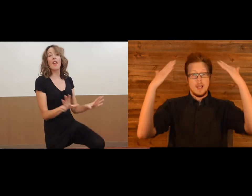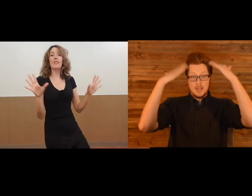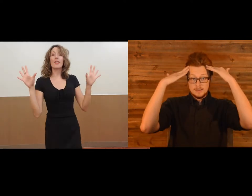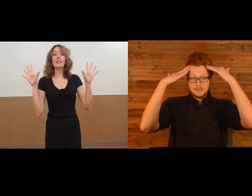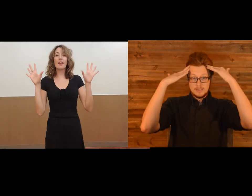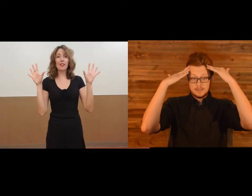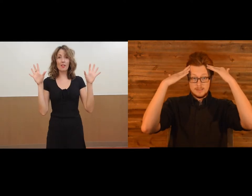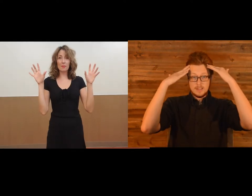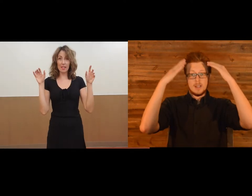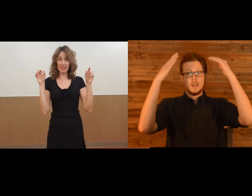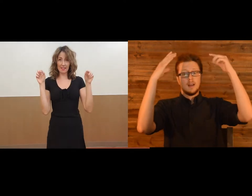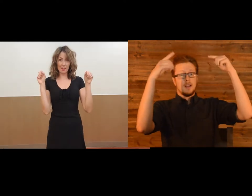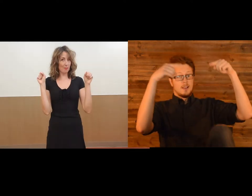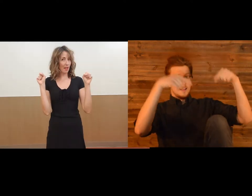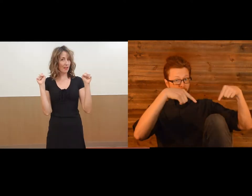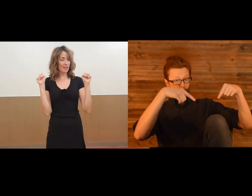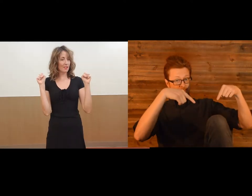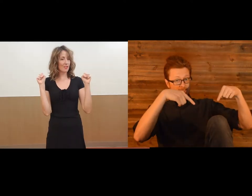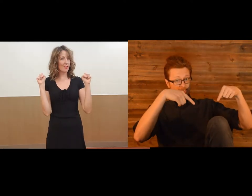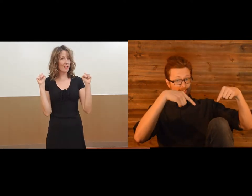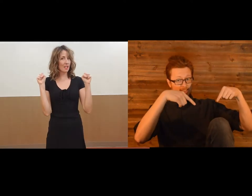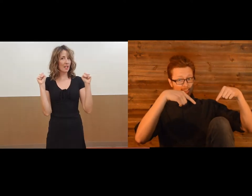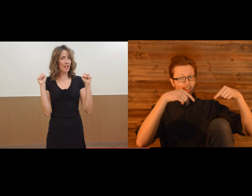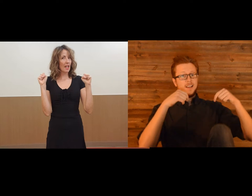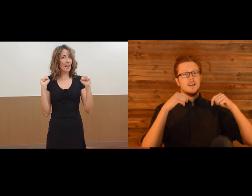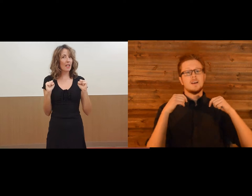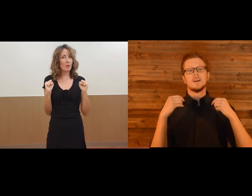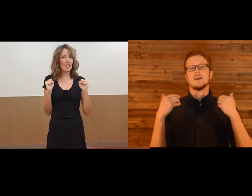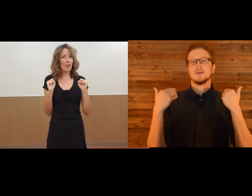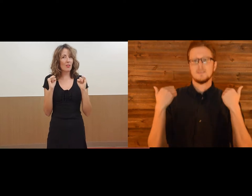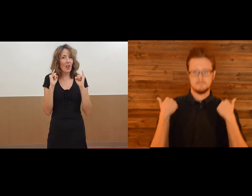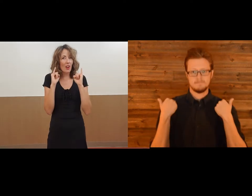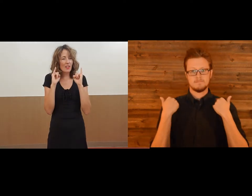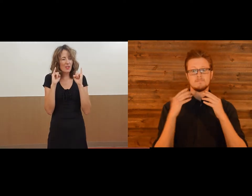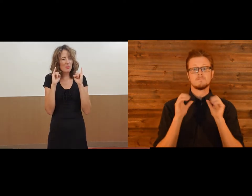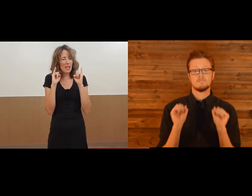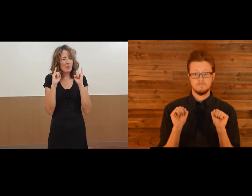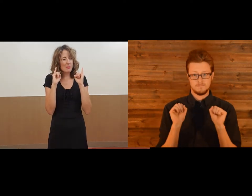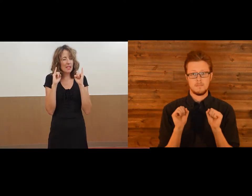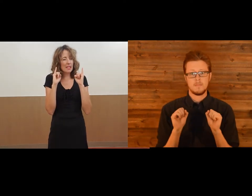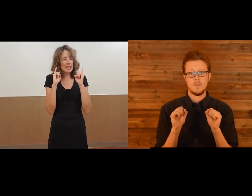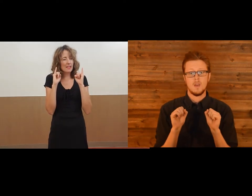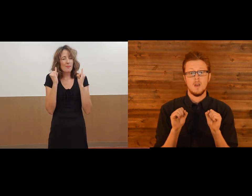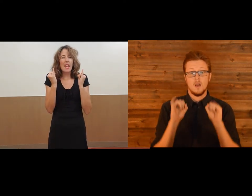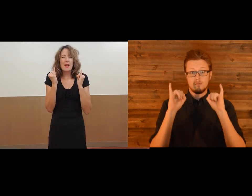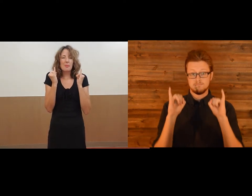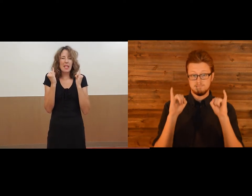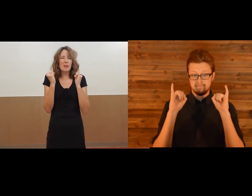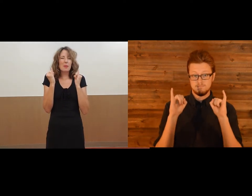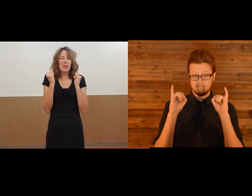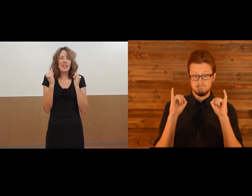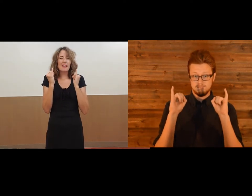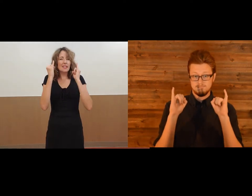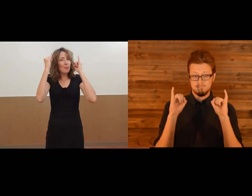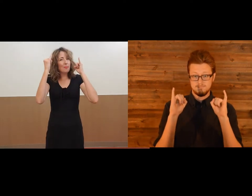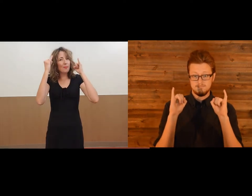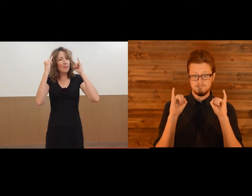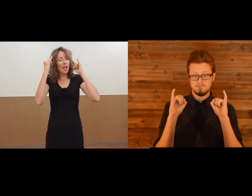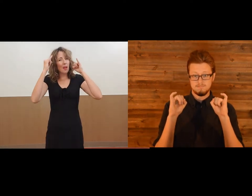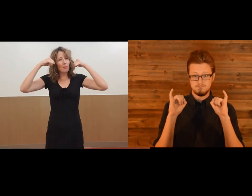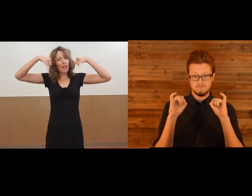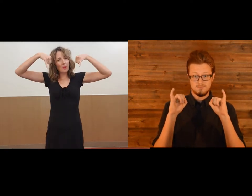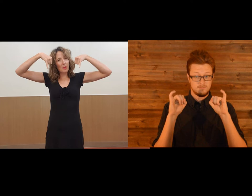knees. Then I tuck them into bed. And can we get out our little baby pinkies? Baby pinkies